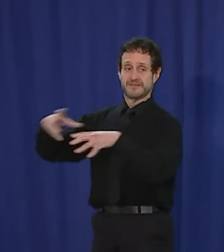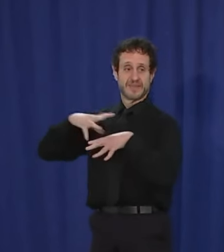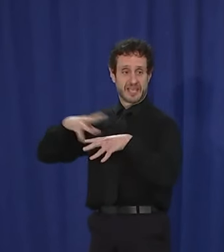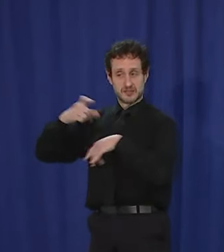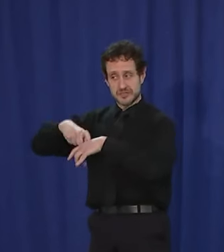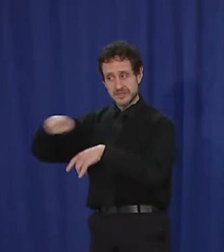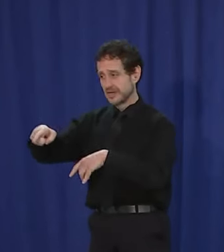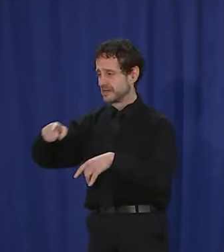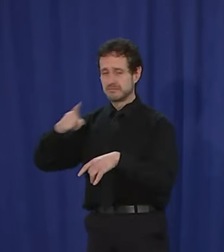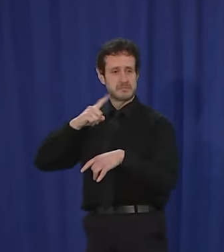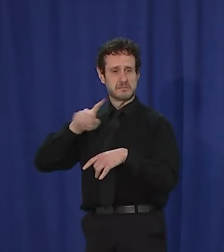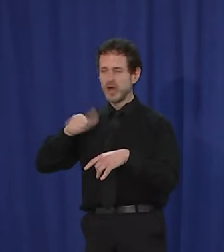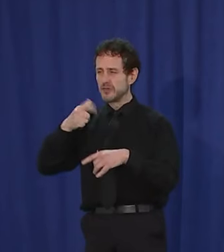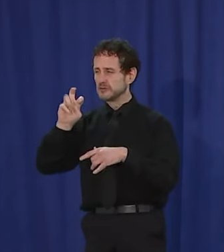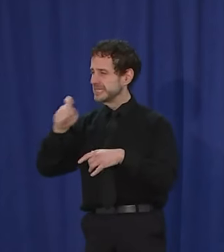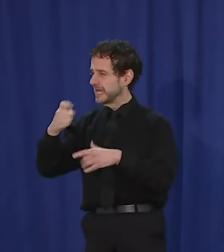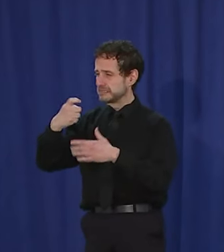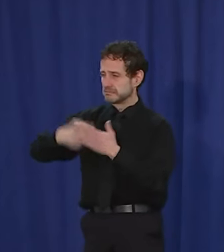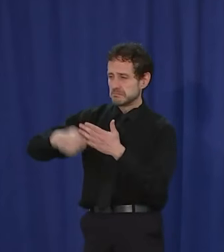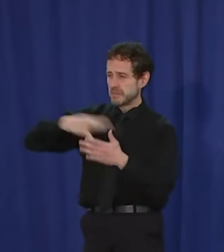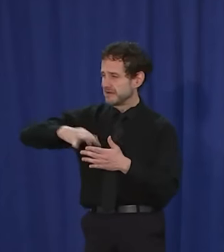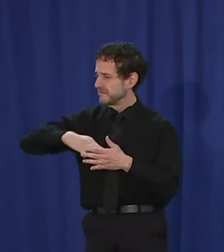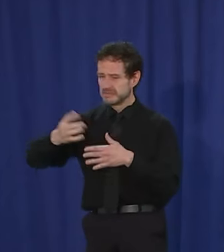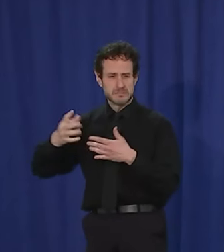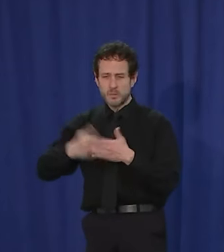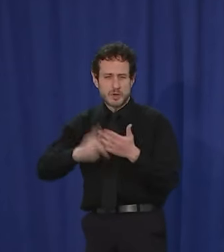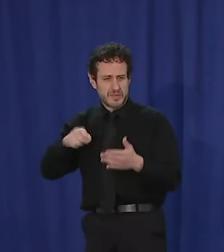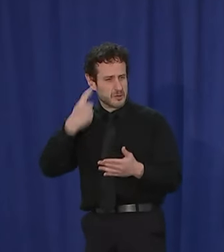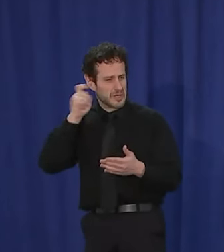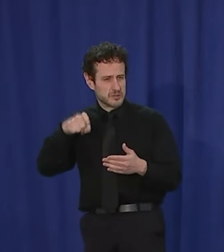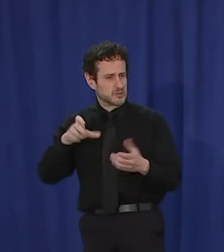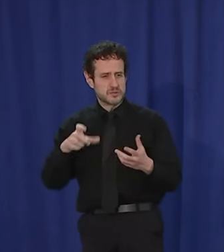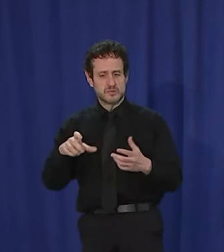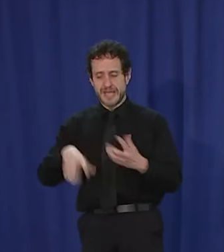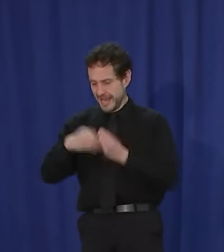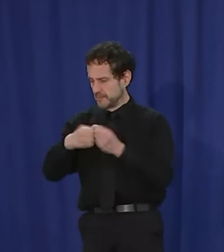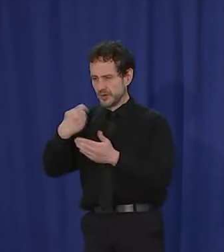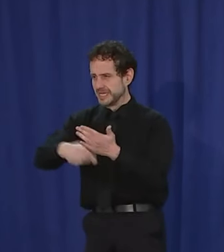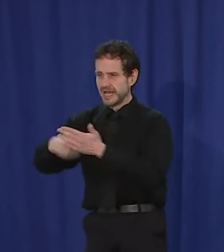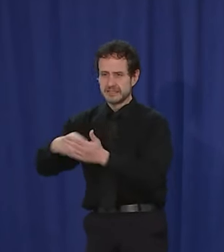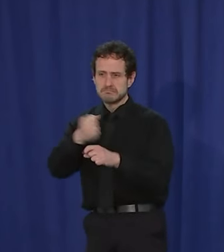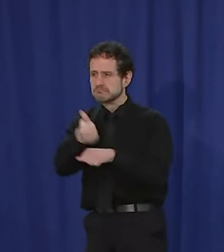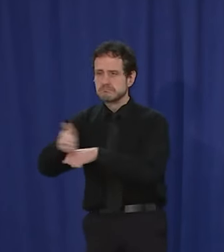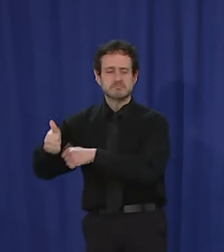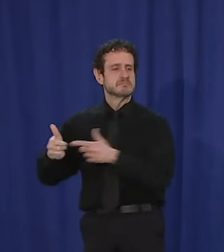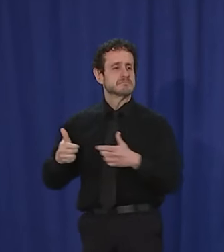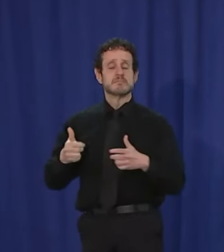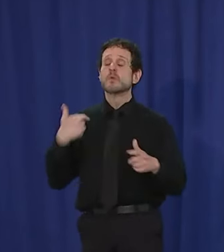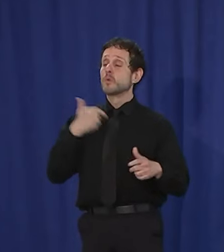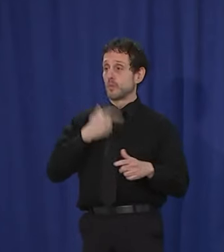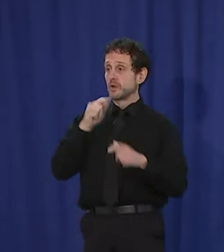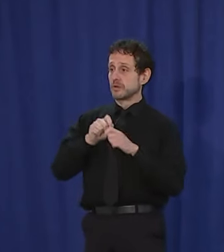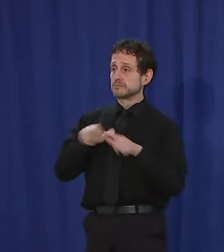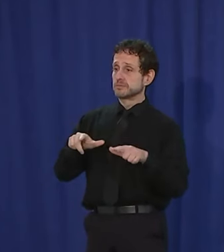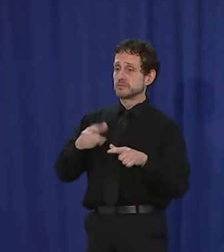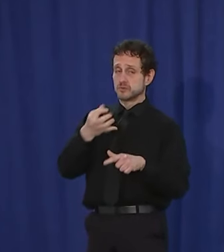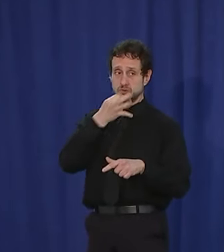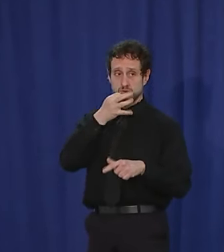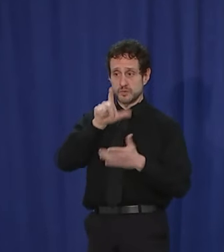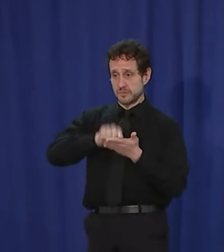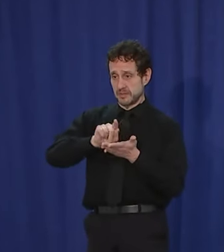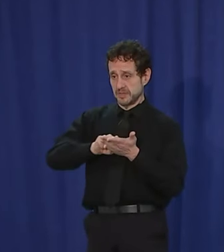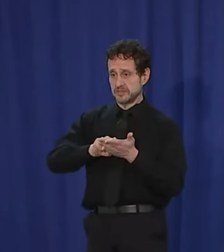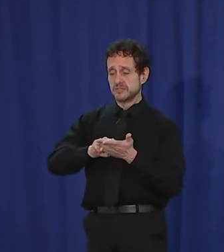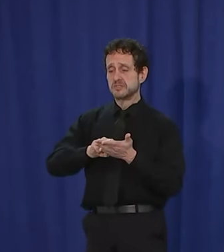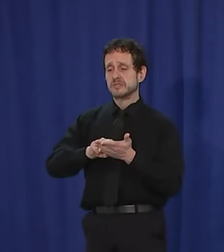that possible? Well, we're going to be coming out soon with what we think the